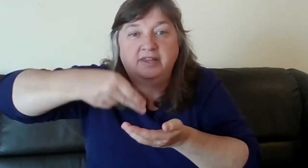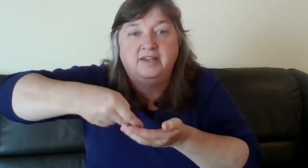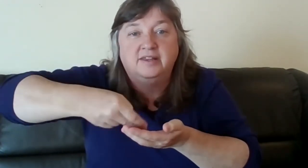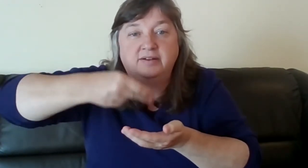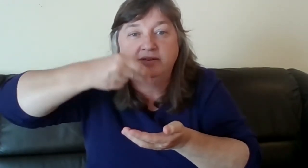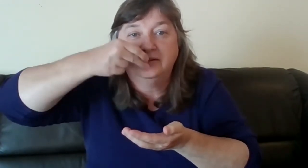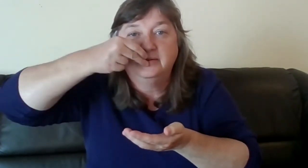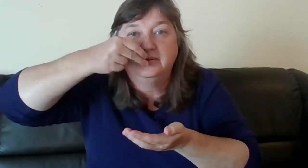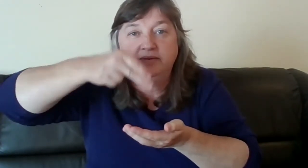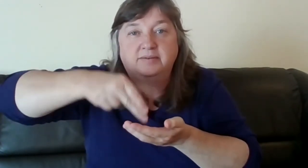the other.